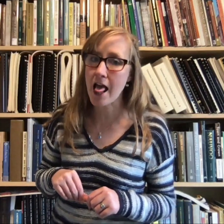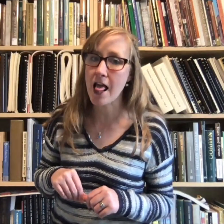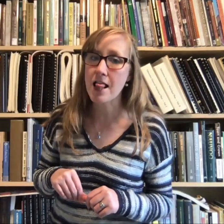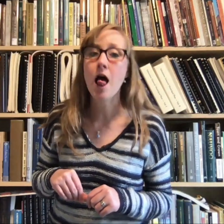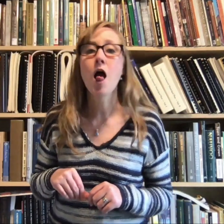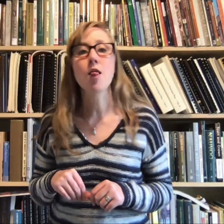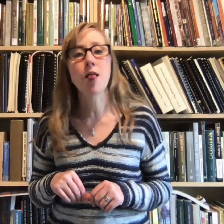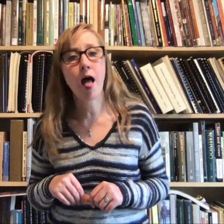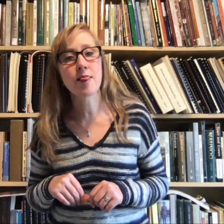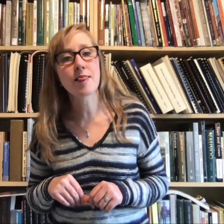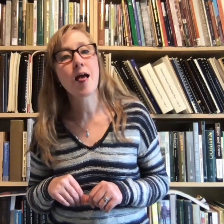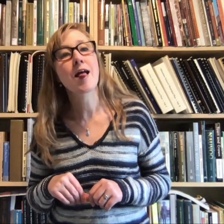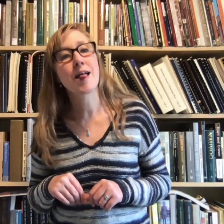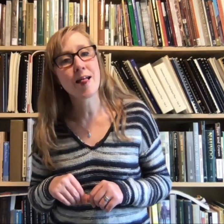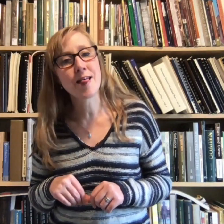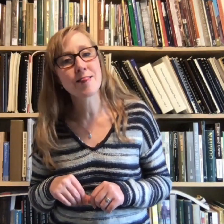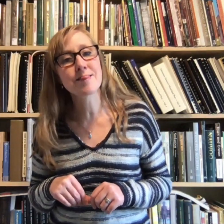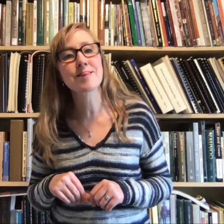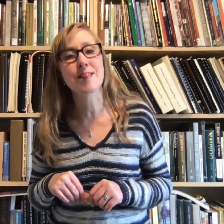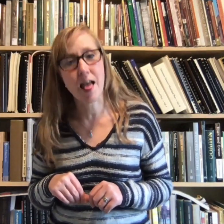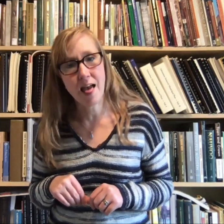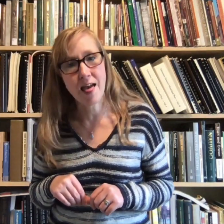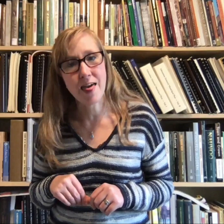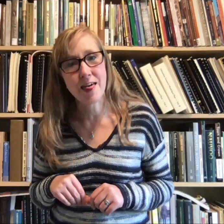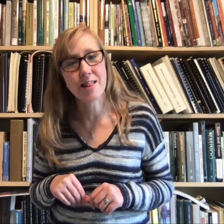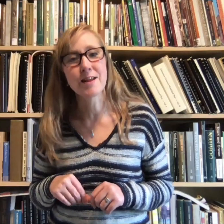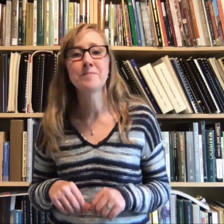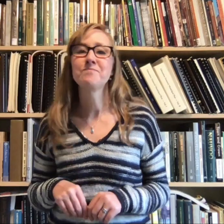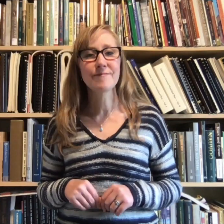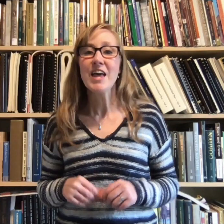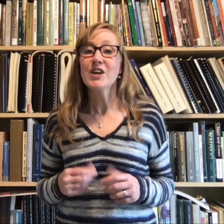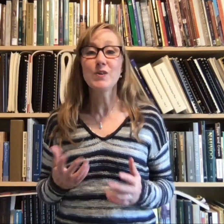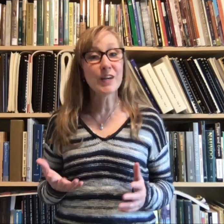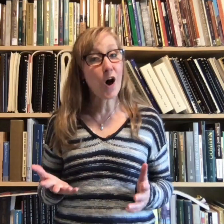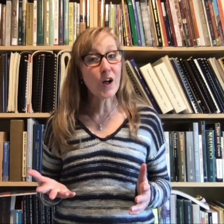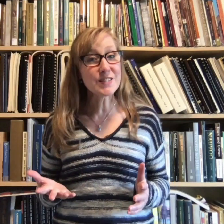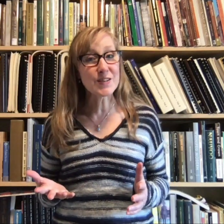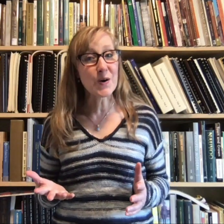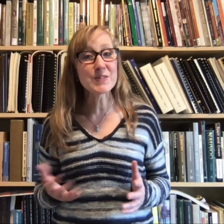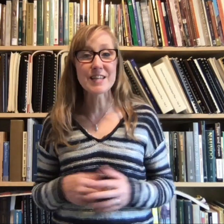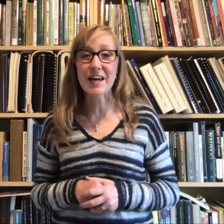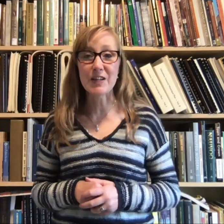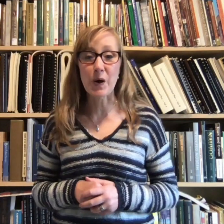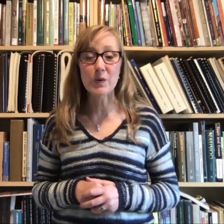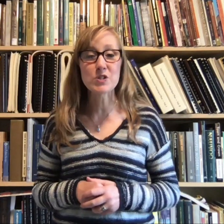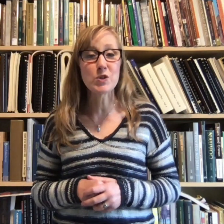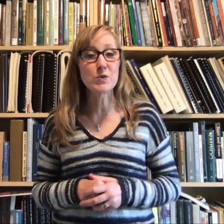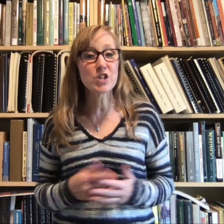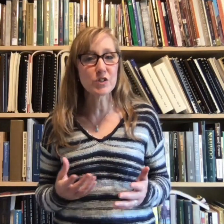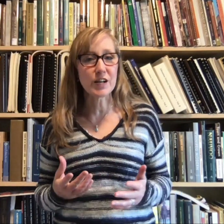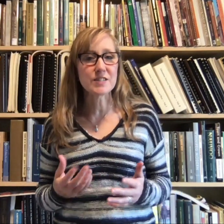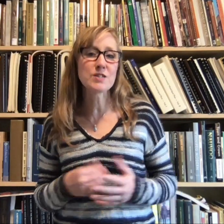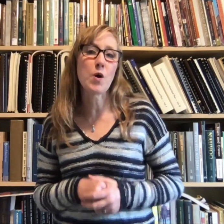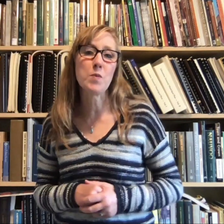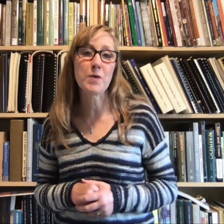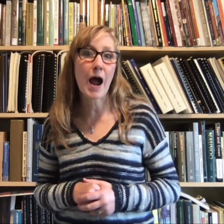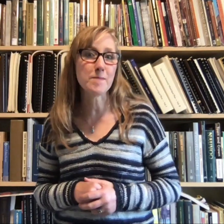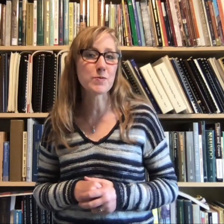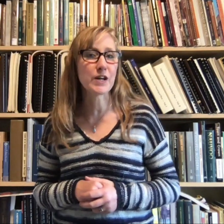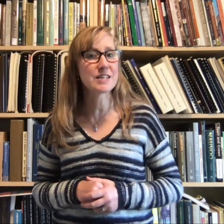indeed. Yes, indeed. You can also sing hello to children. So perhaps we're going to